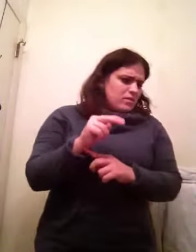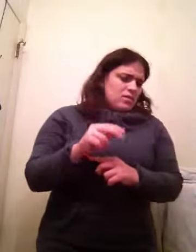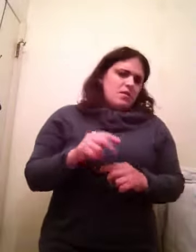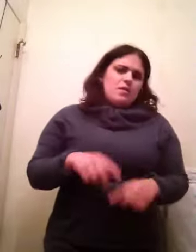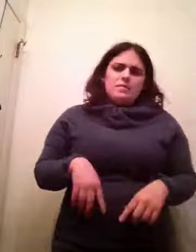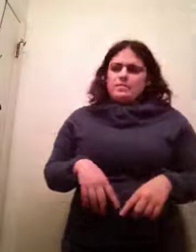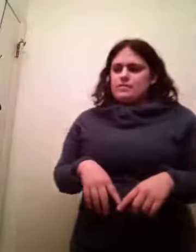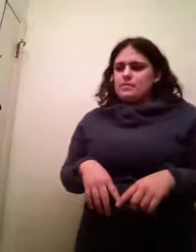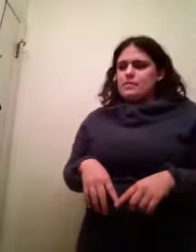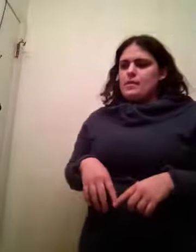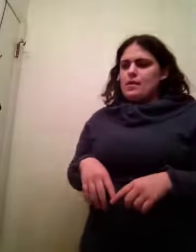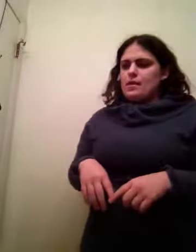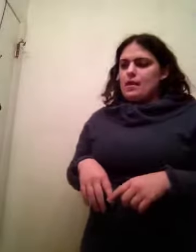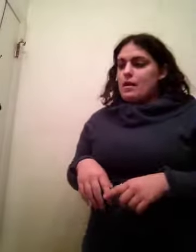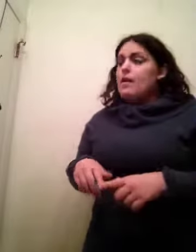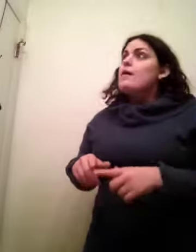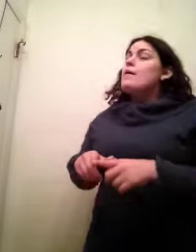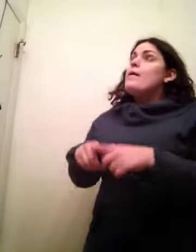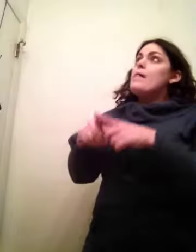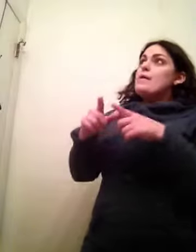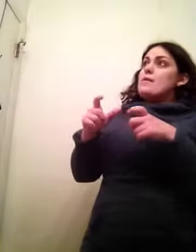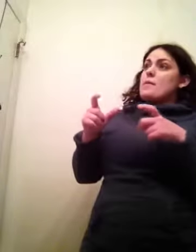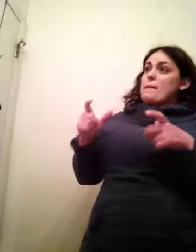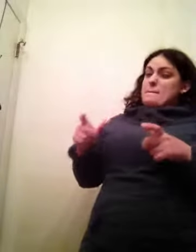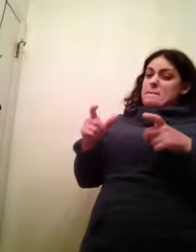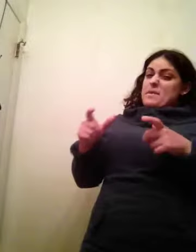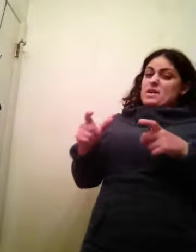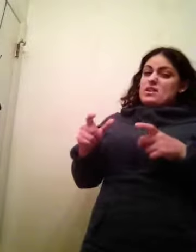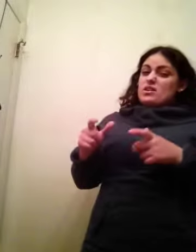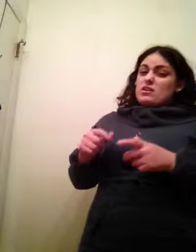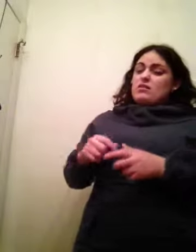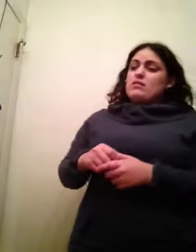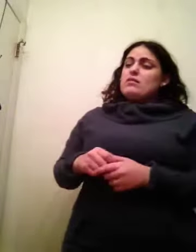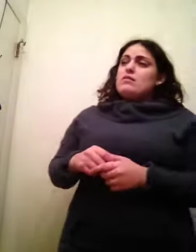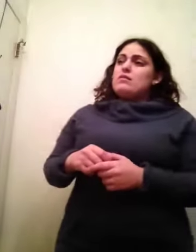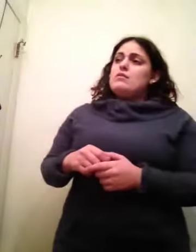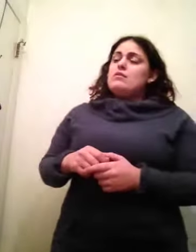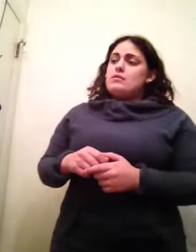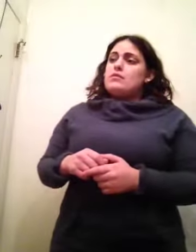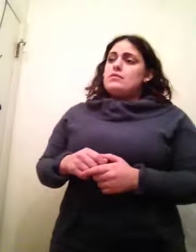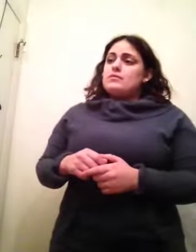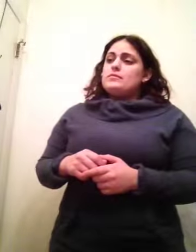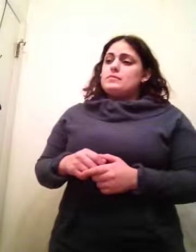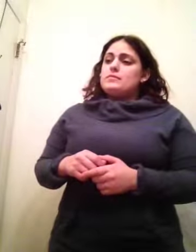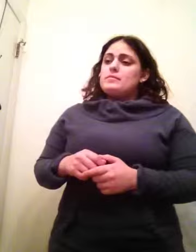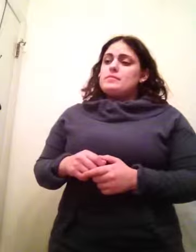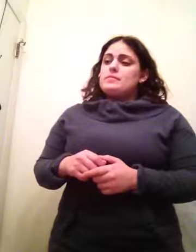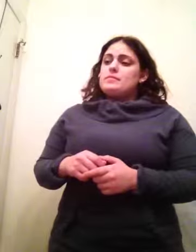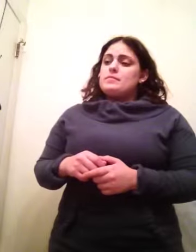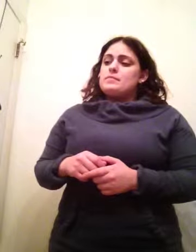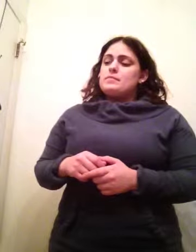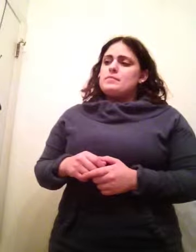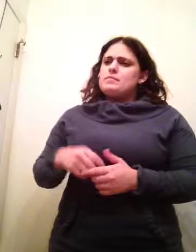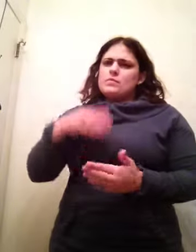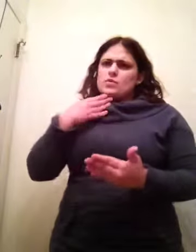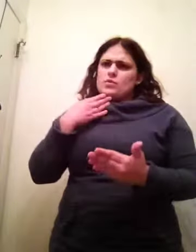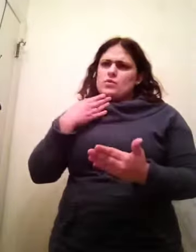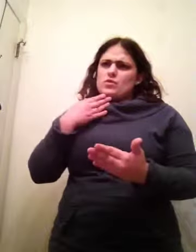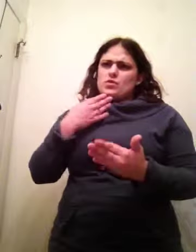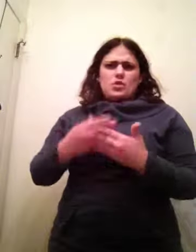wanted to go for, and it created a profitable way of life. Big farms called what? They had a